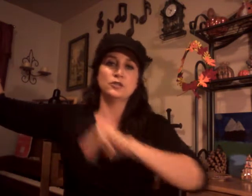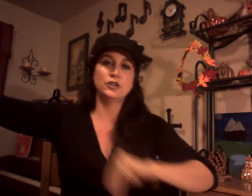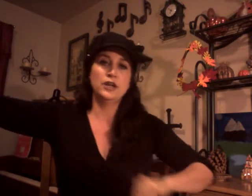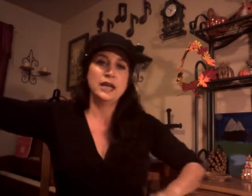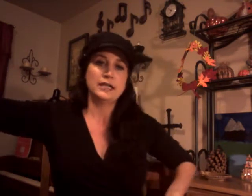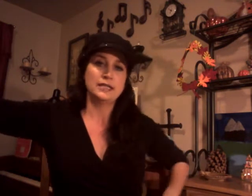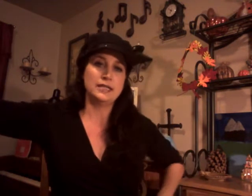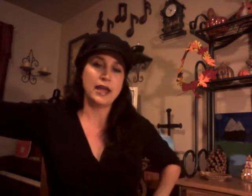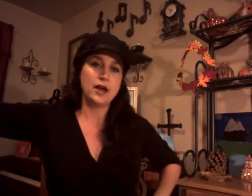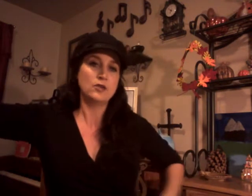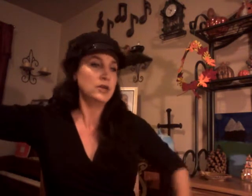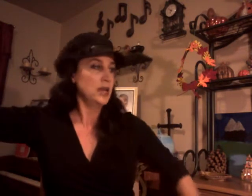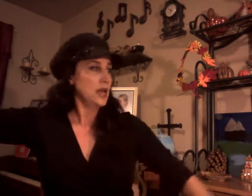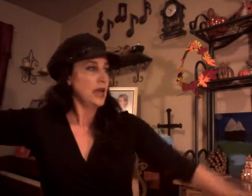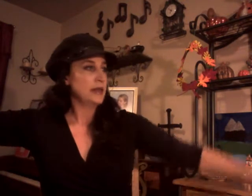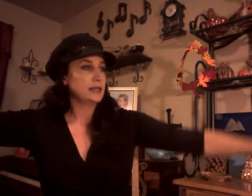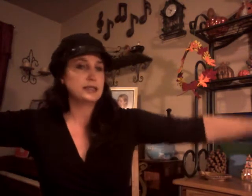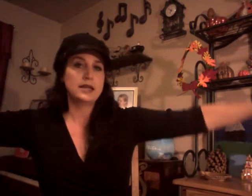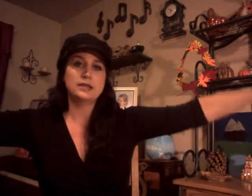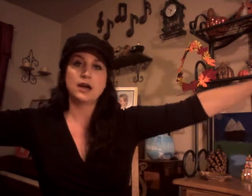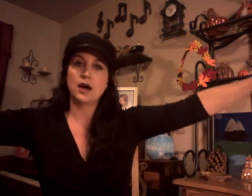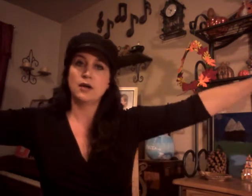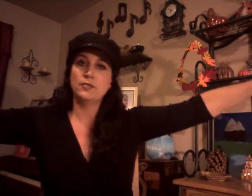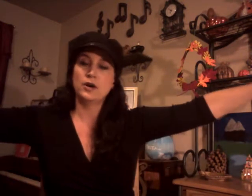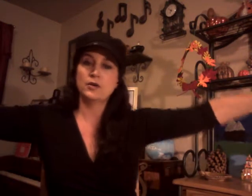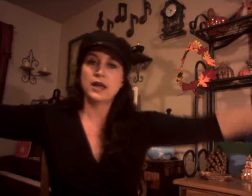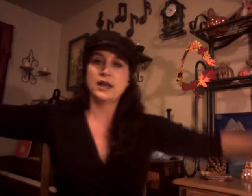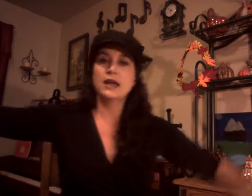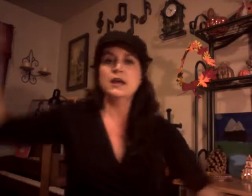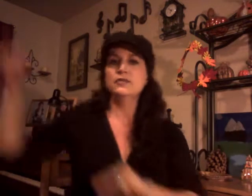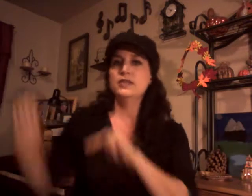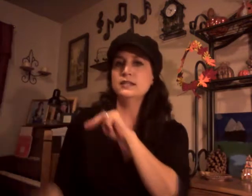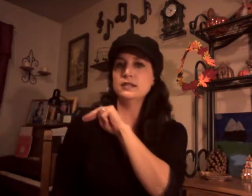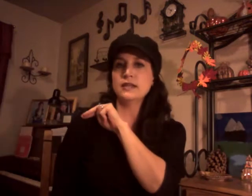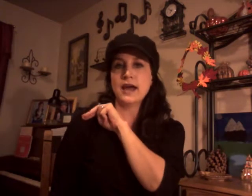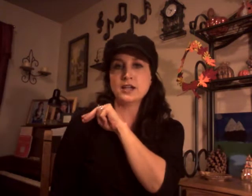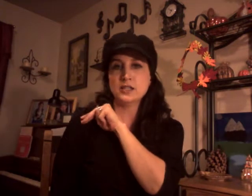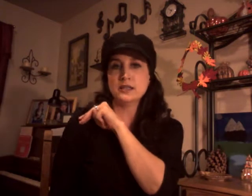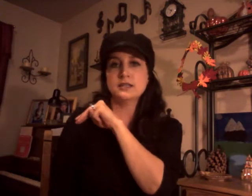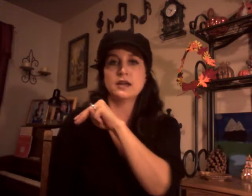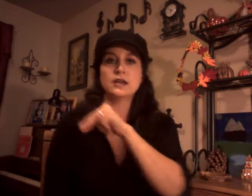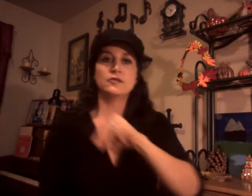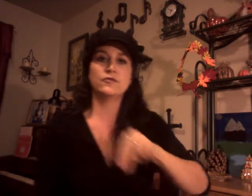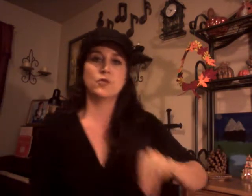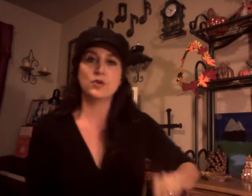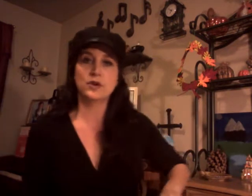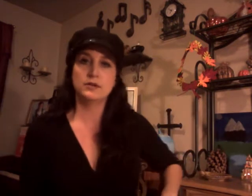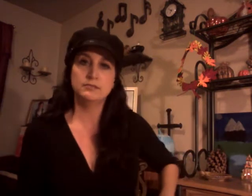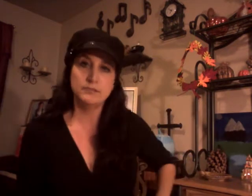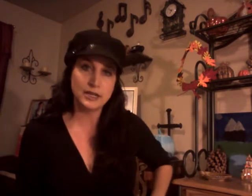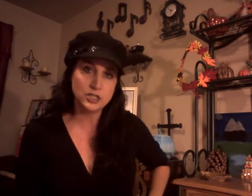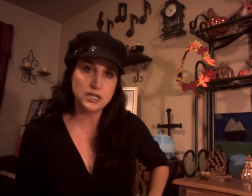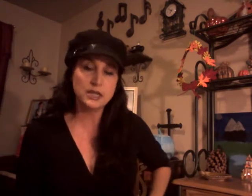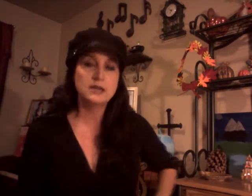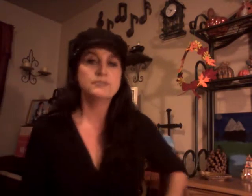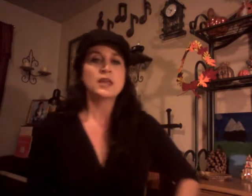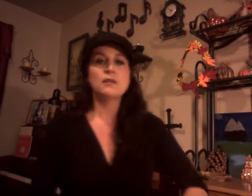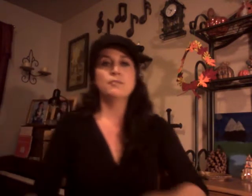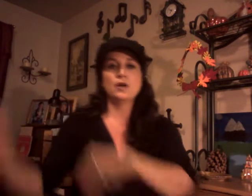shoulder down and extend up, okay? This is actually the sign for majesty, but we're